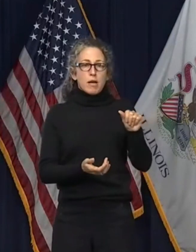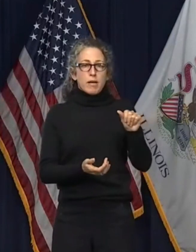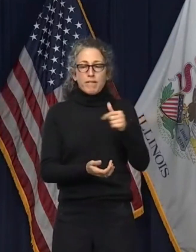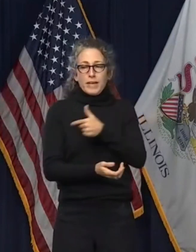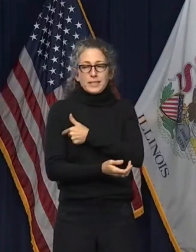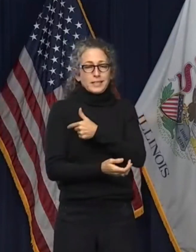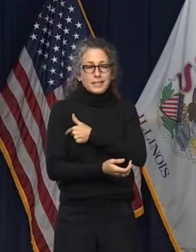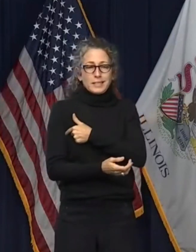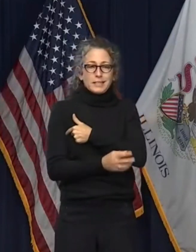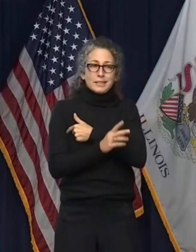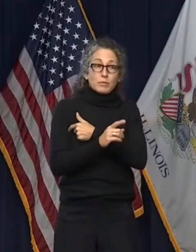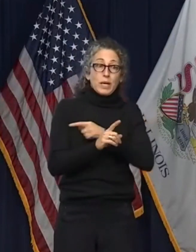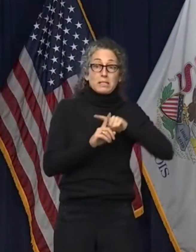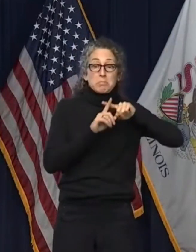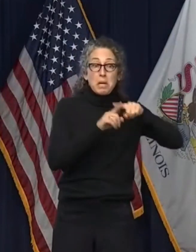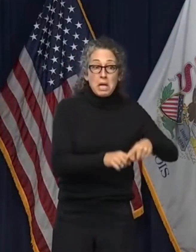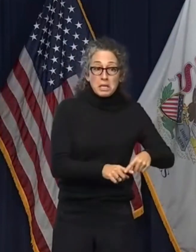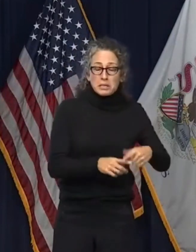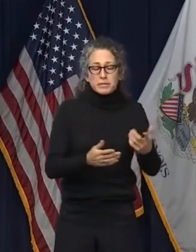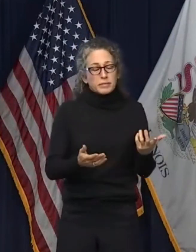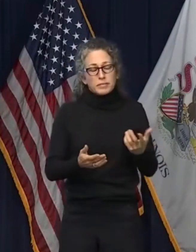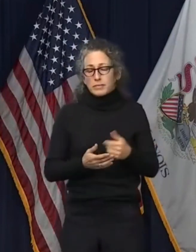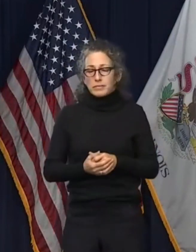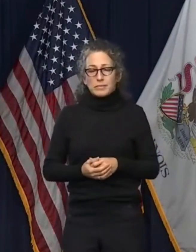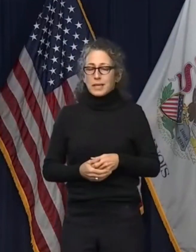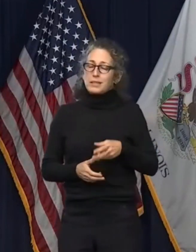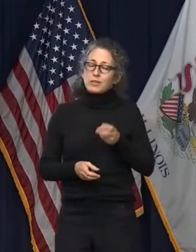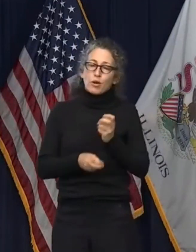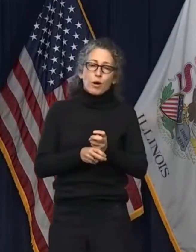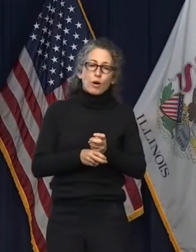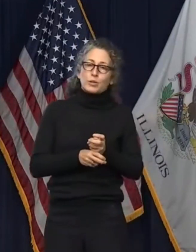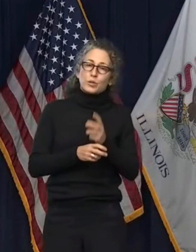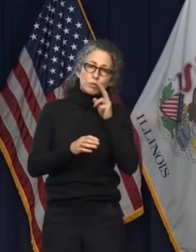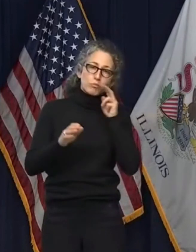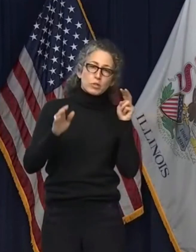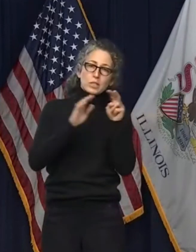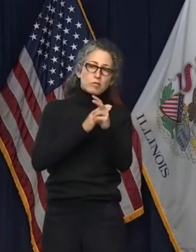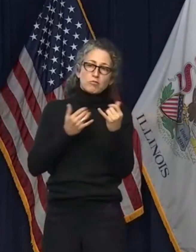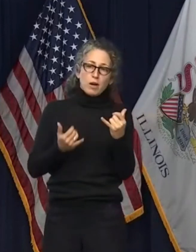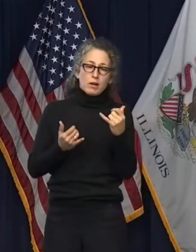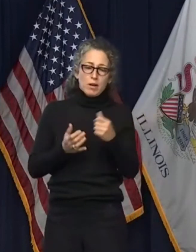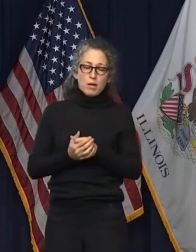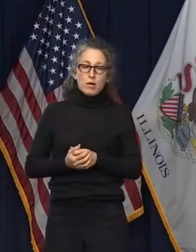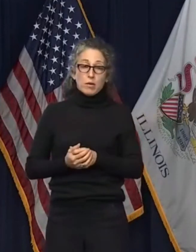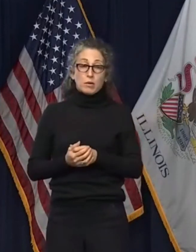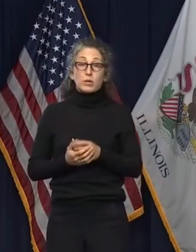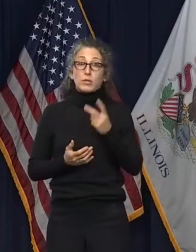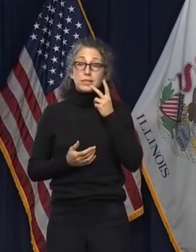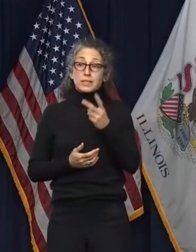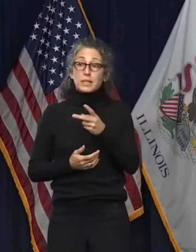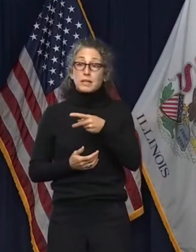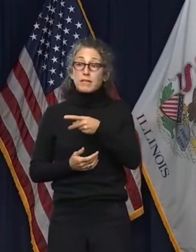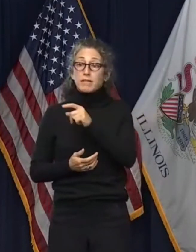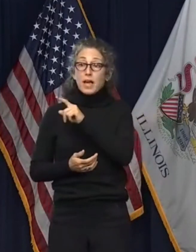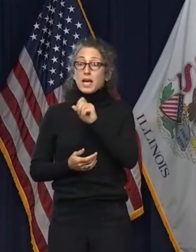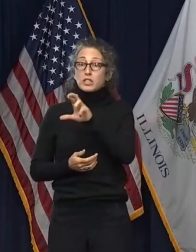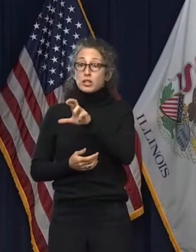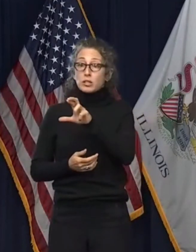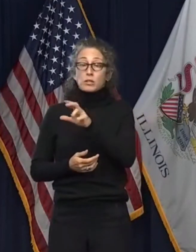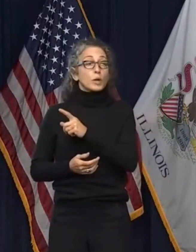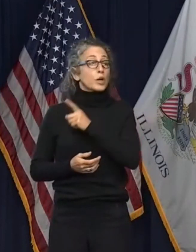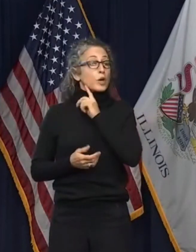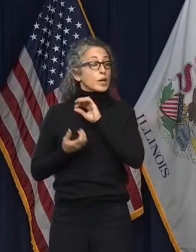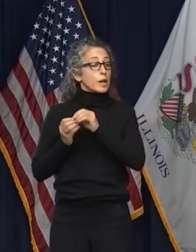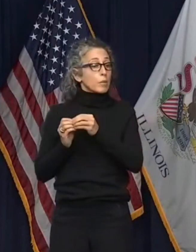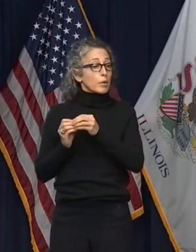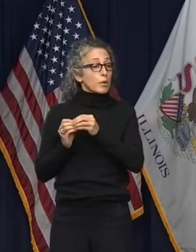vaccines arriving. It's very difficult to know right at the moment, as we've seen with Pfizer. Right, we heard a number, we had to